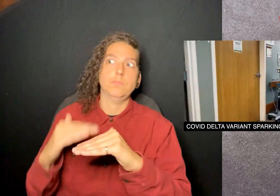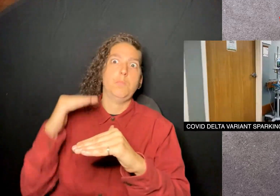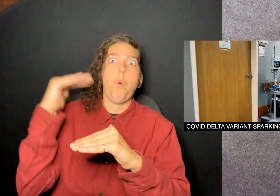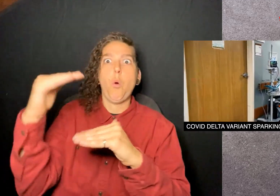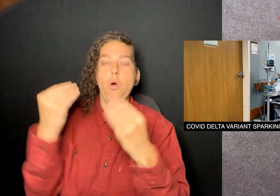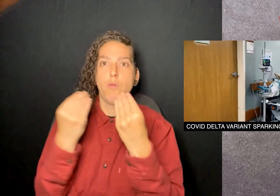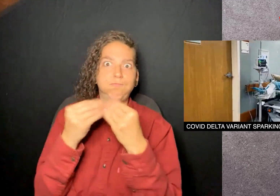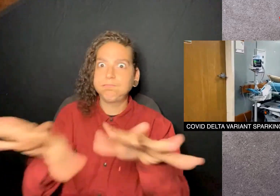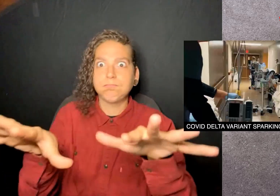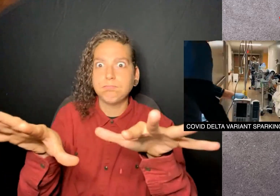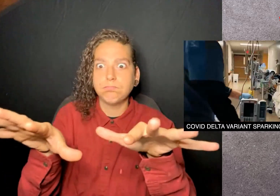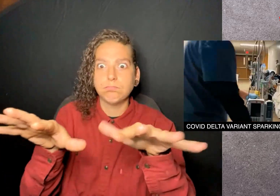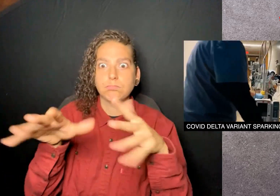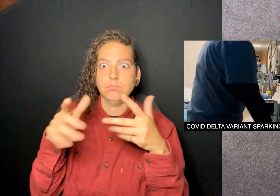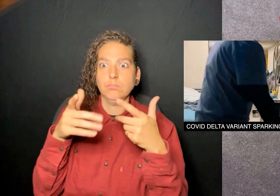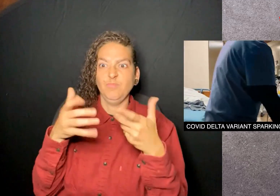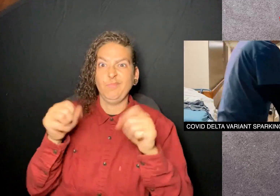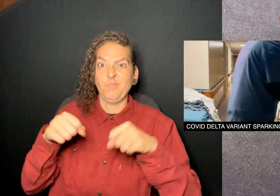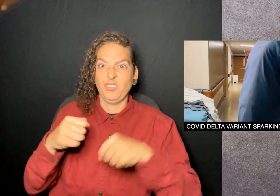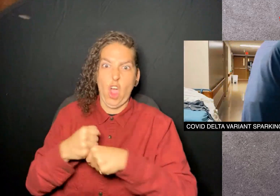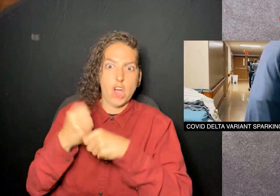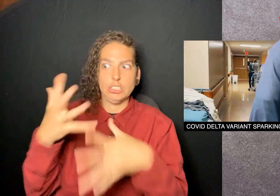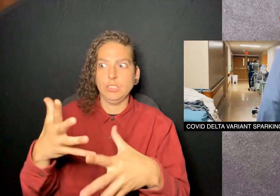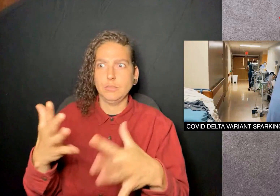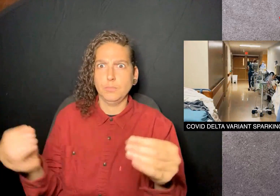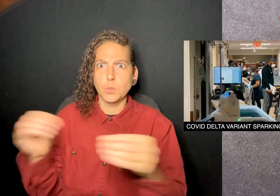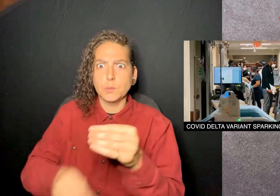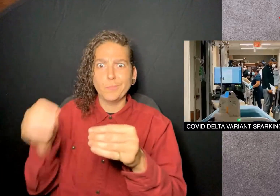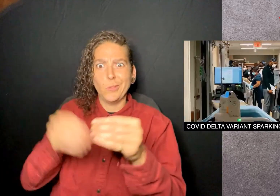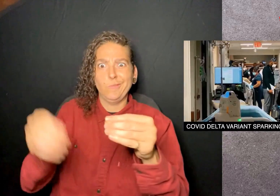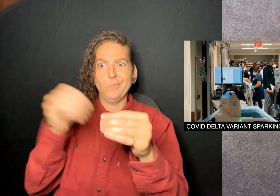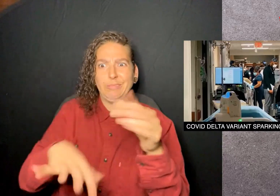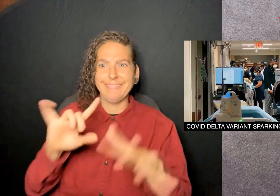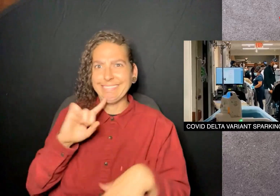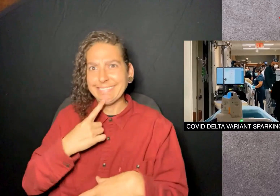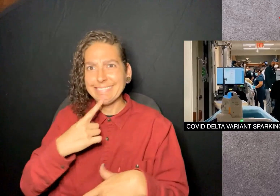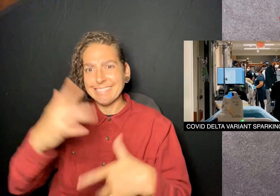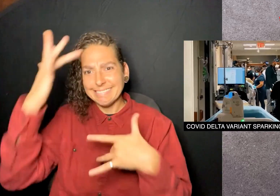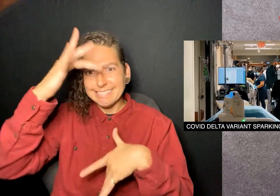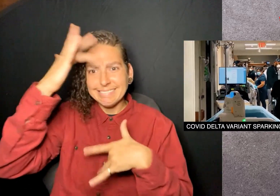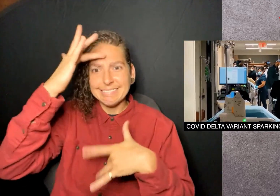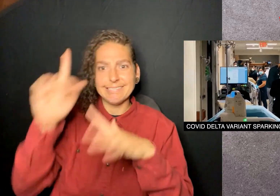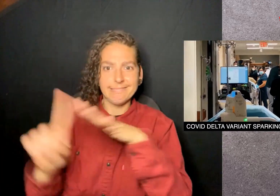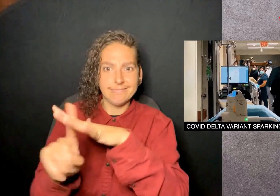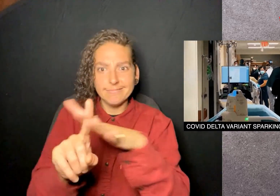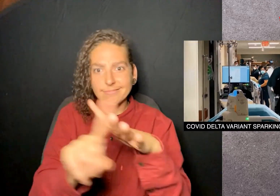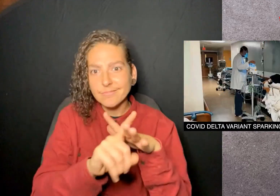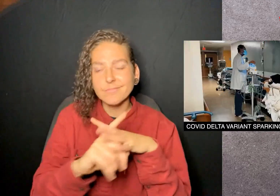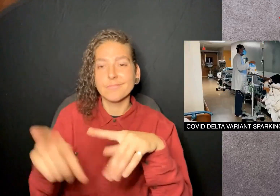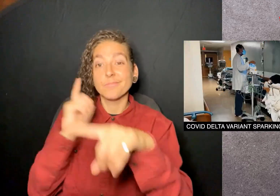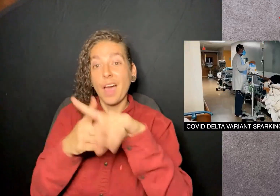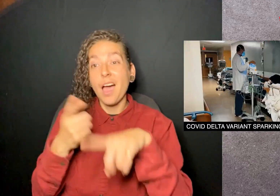cause more severe disease, and spread in younger patients.